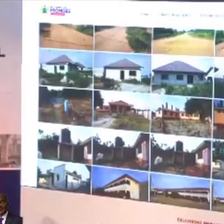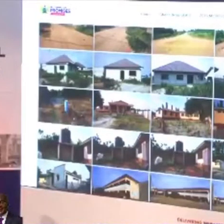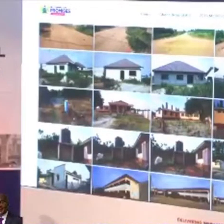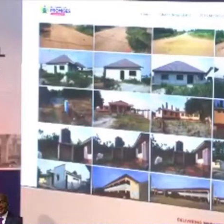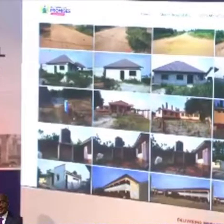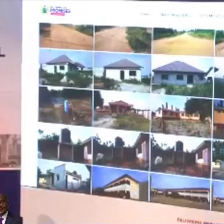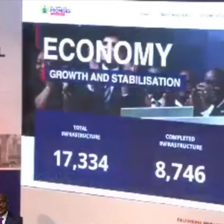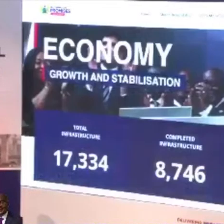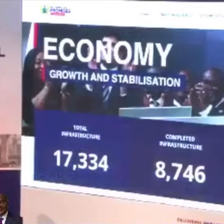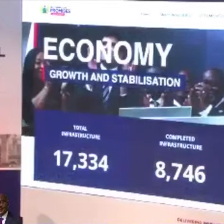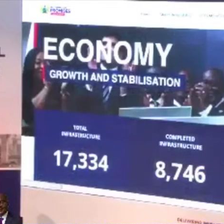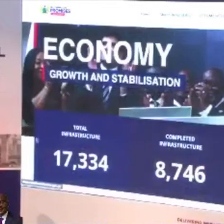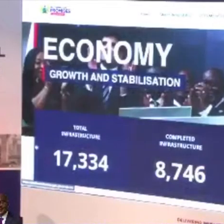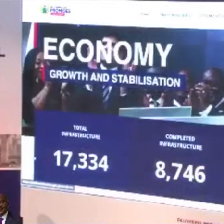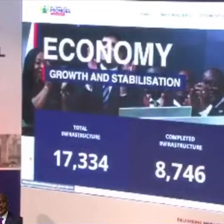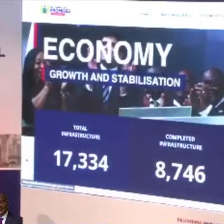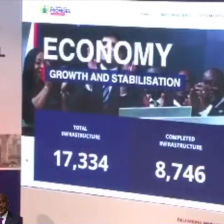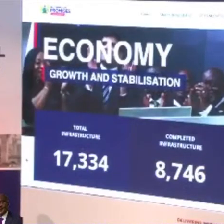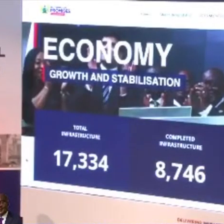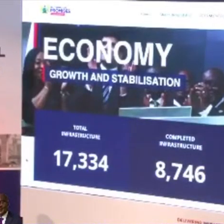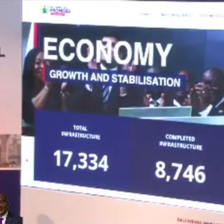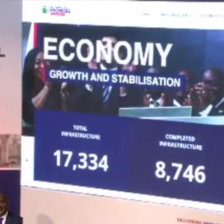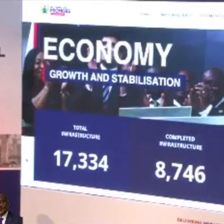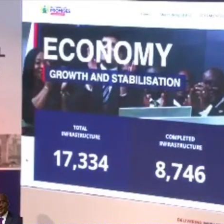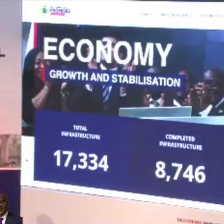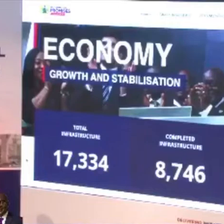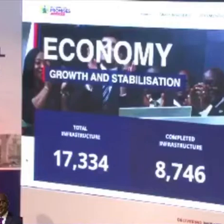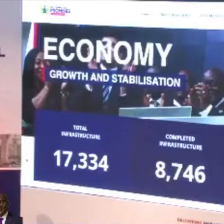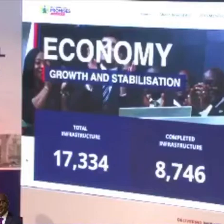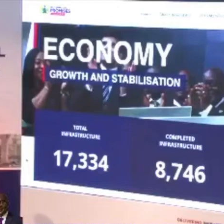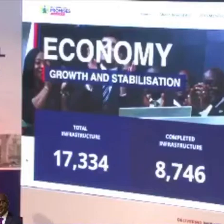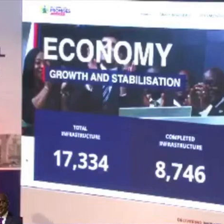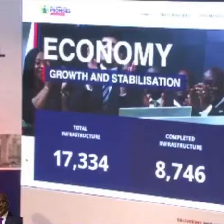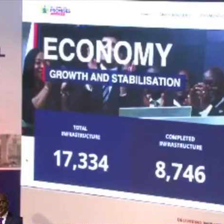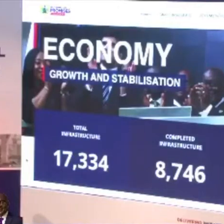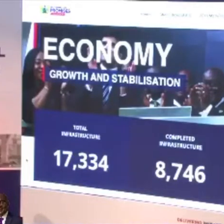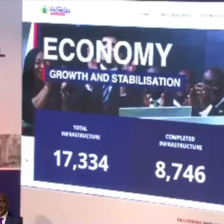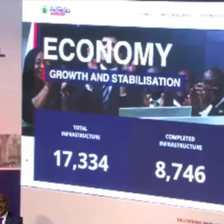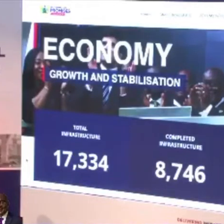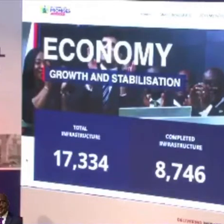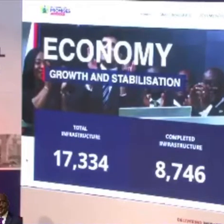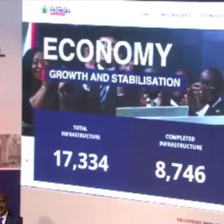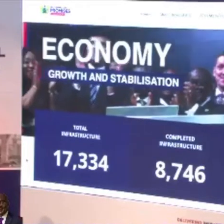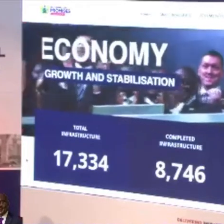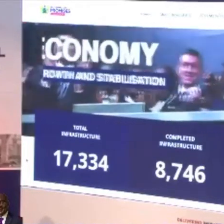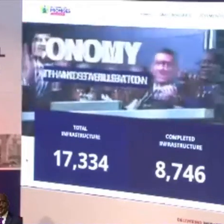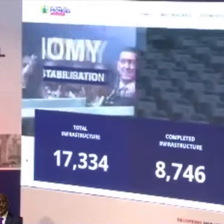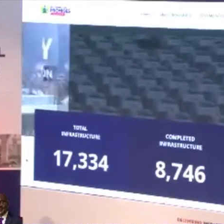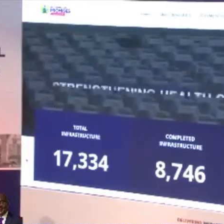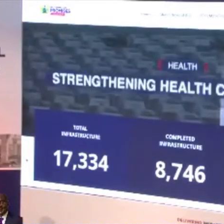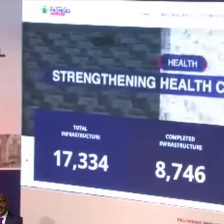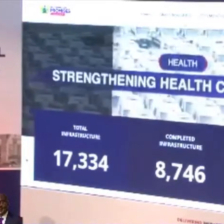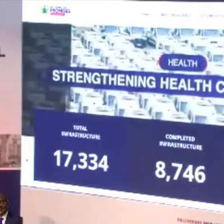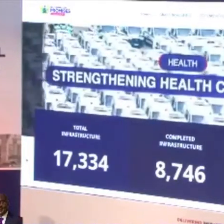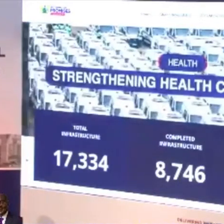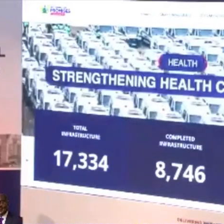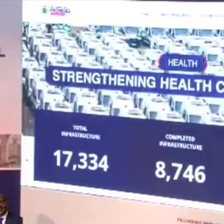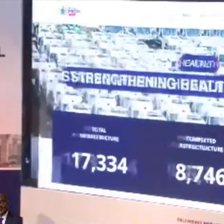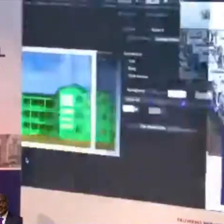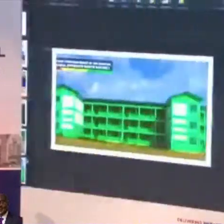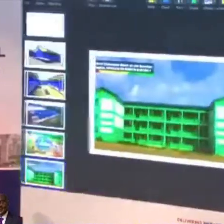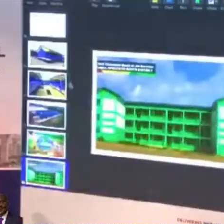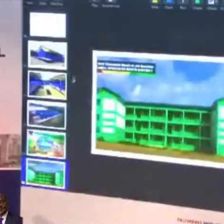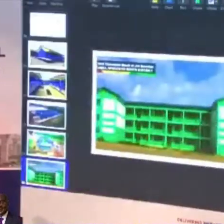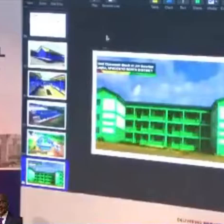in terms of where we are going. I would also want to mention that infrastructure today in this world